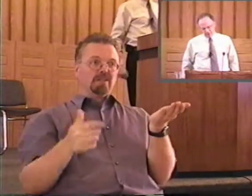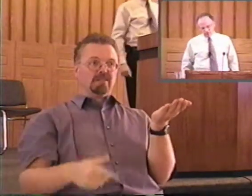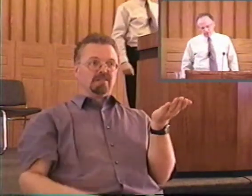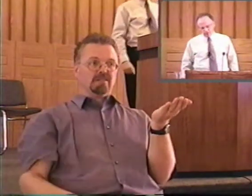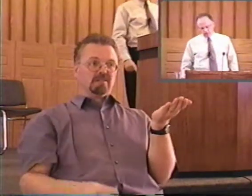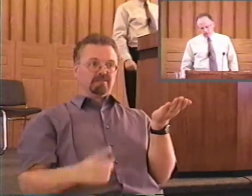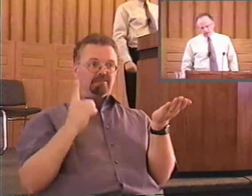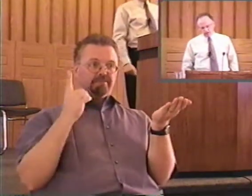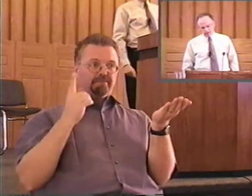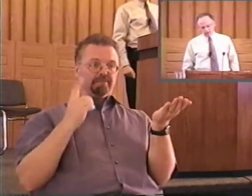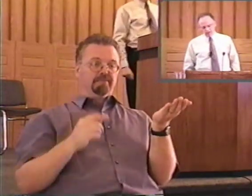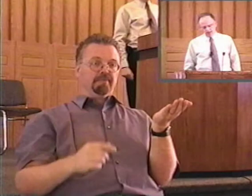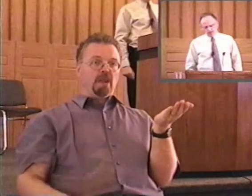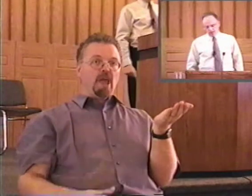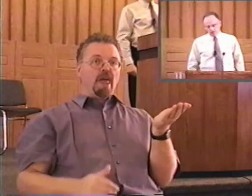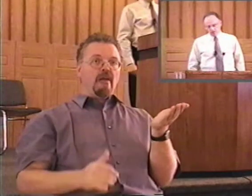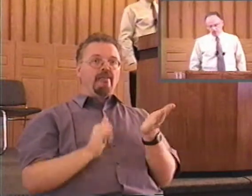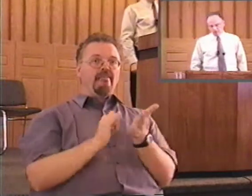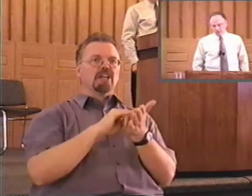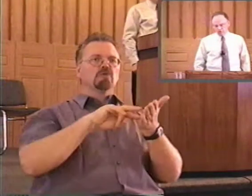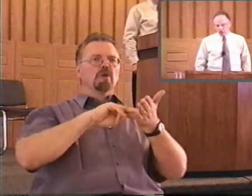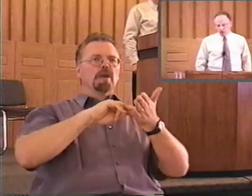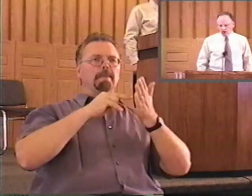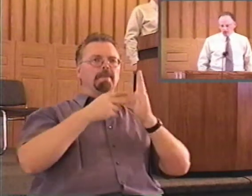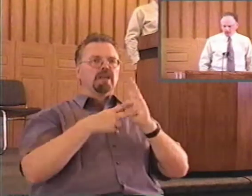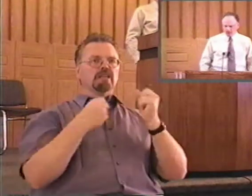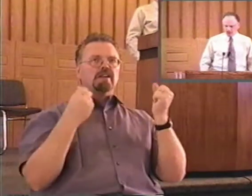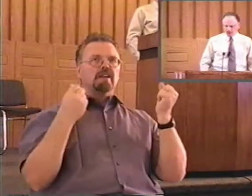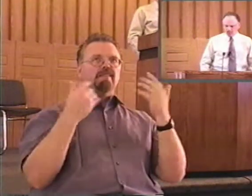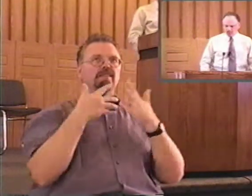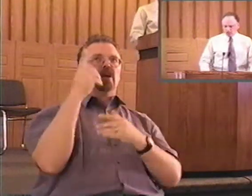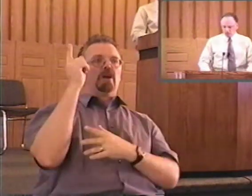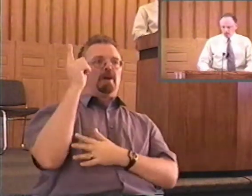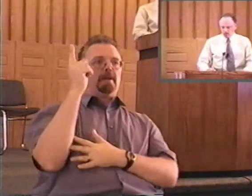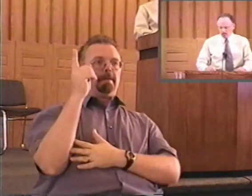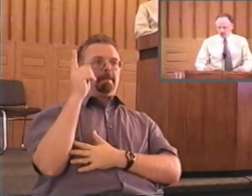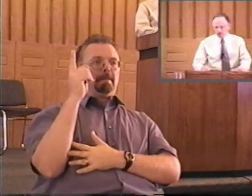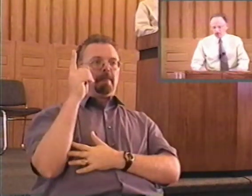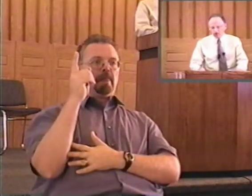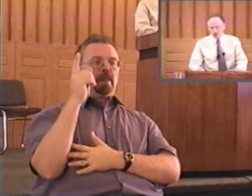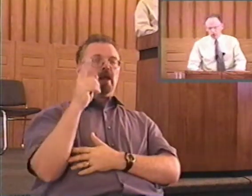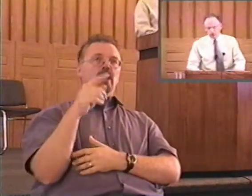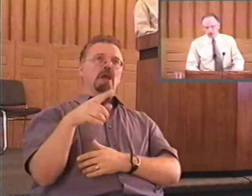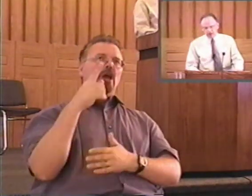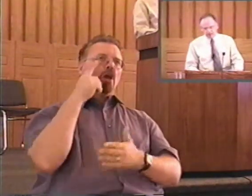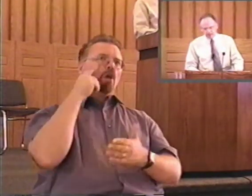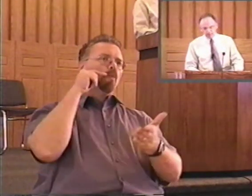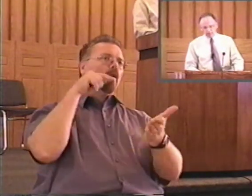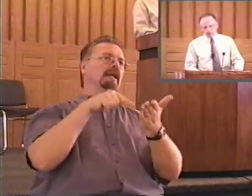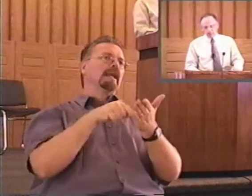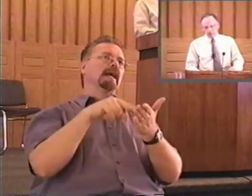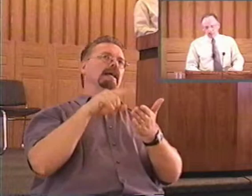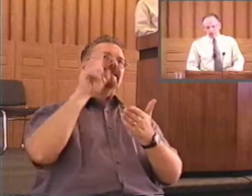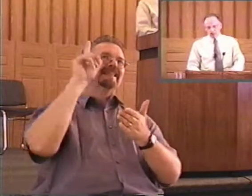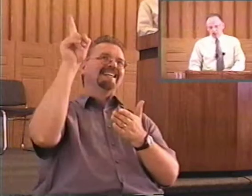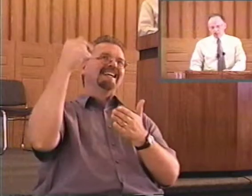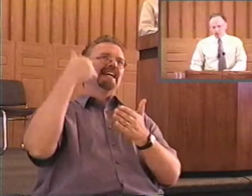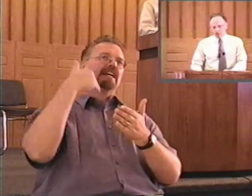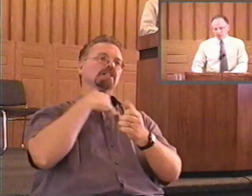to fear God. Fear of God recognizes that God has authority over